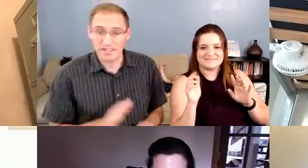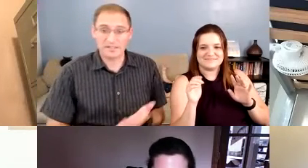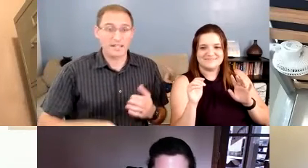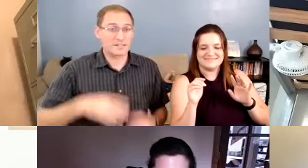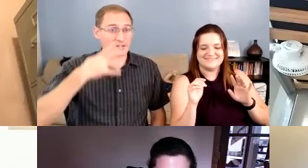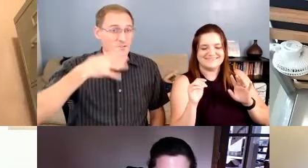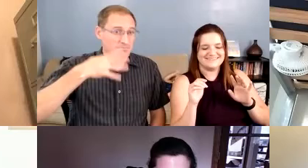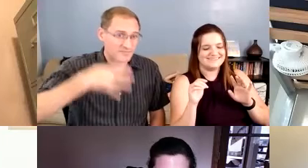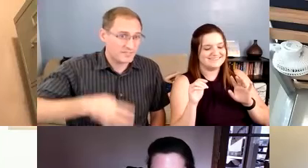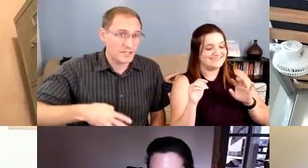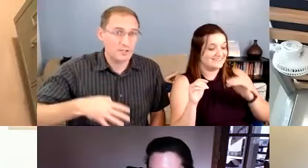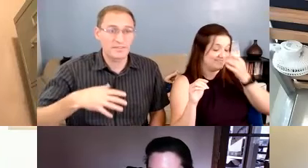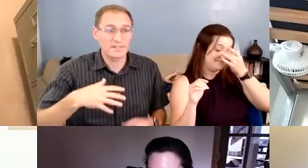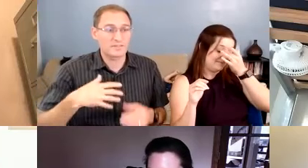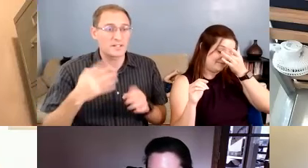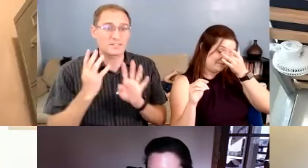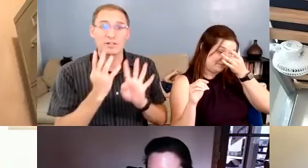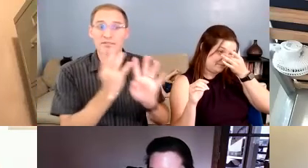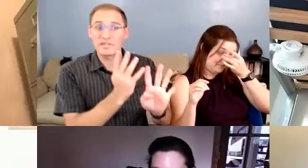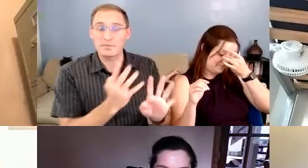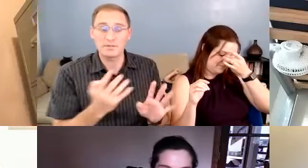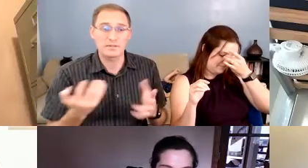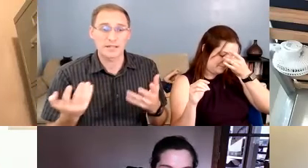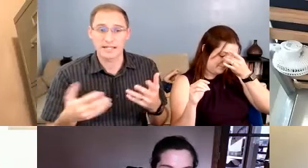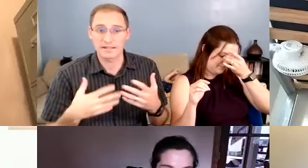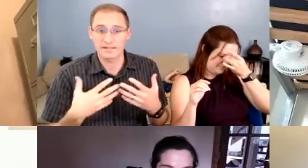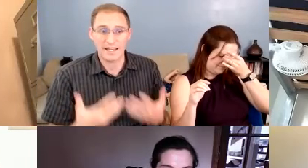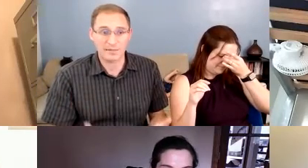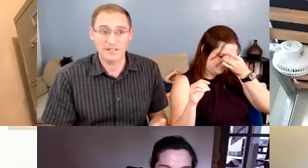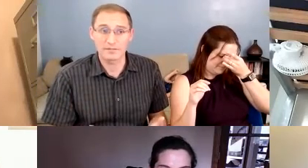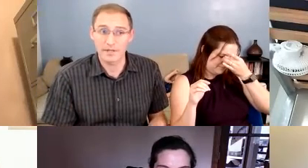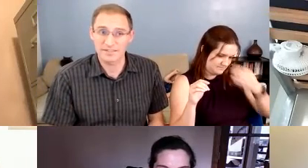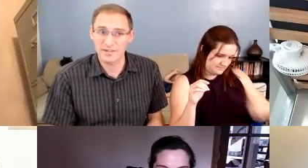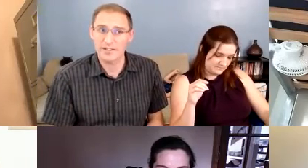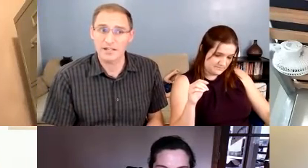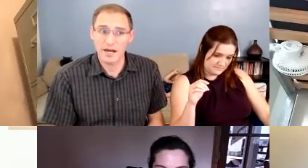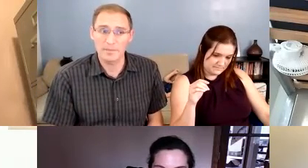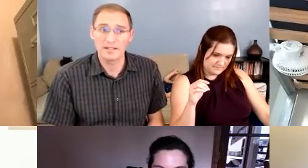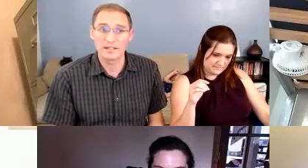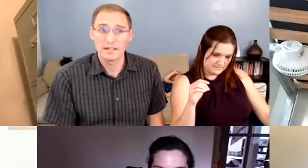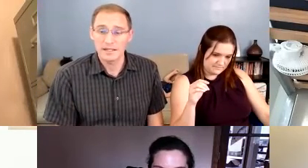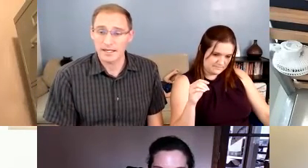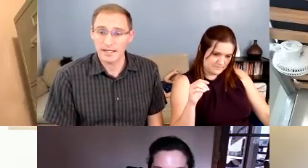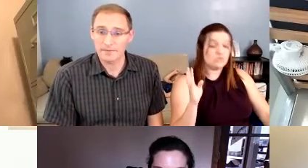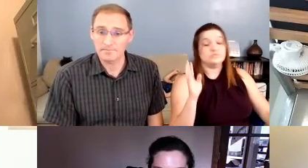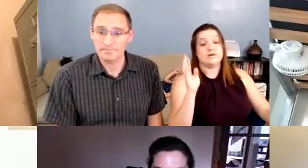Anyways, so yeah, so flow of information, flow of people, and that could be it's a very common